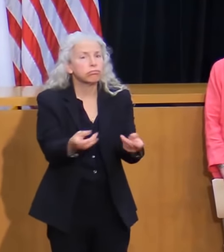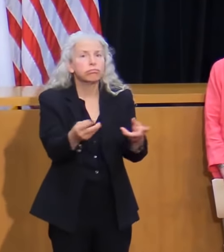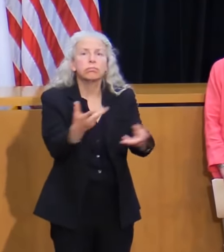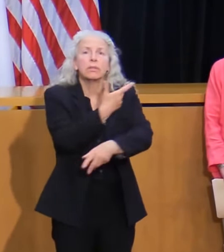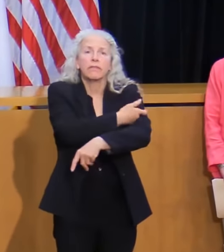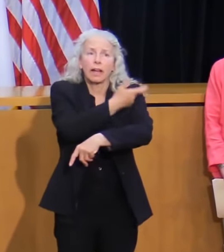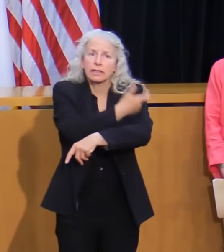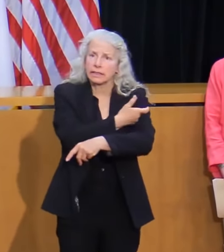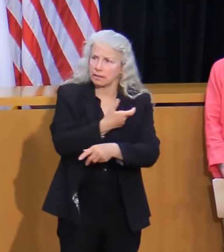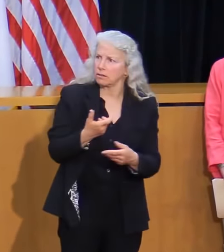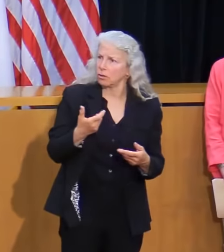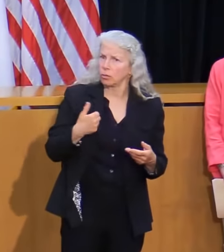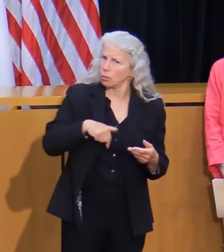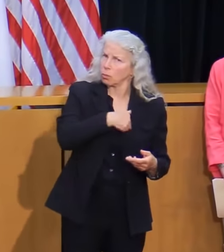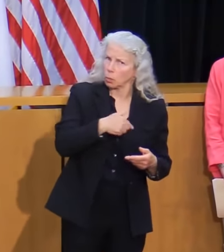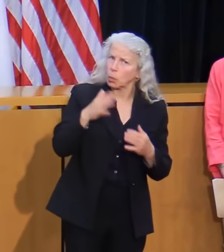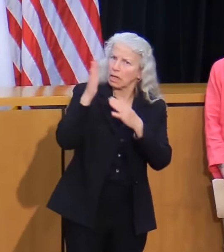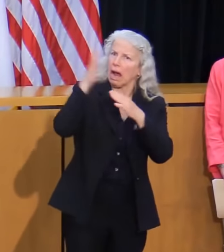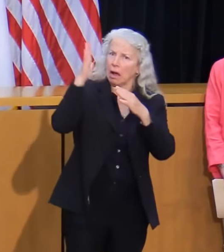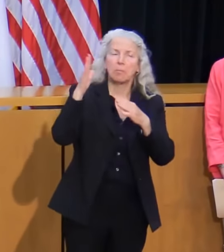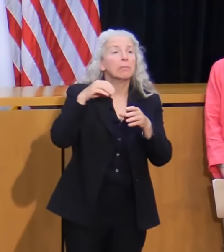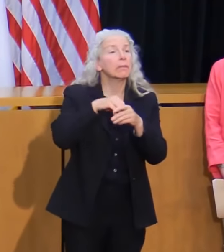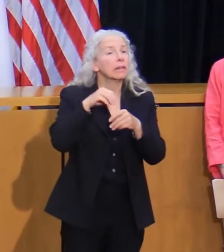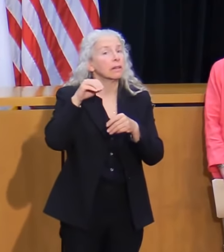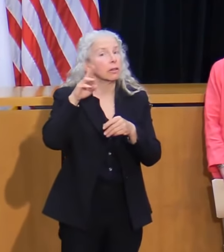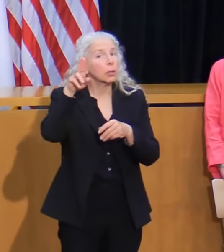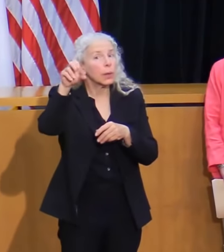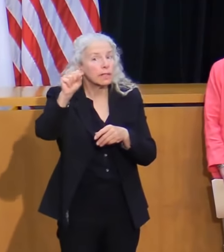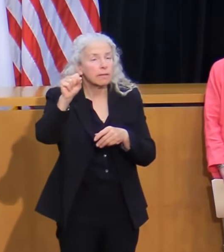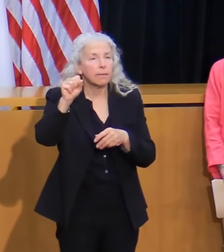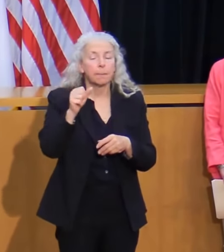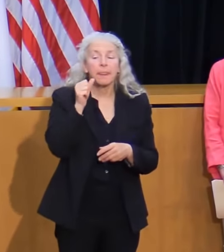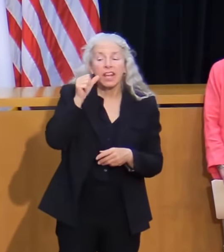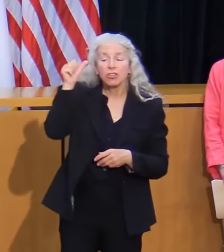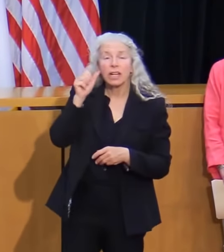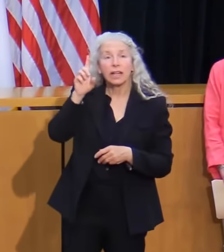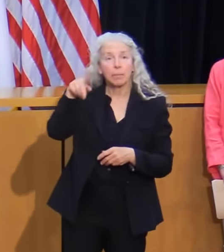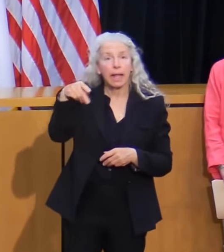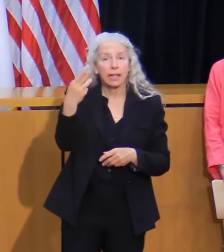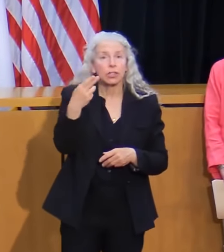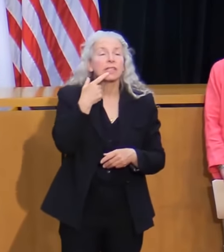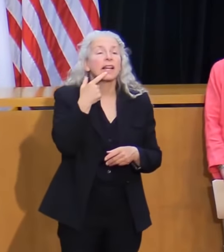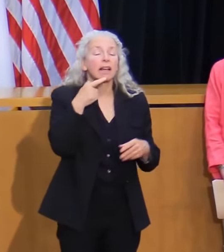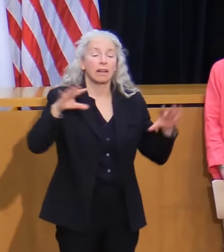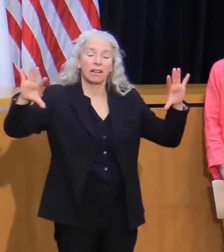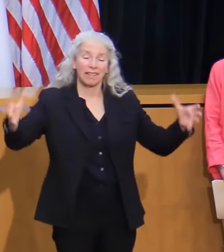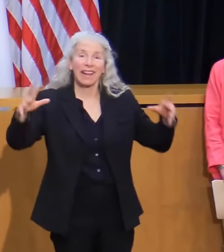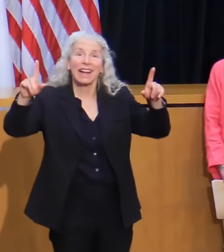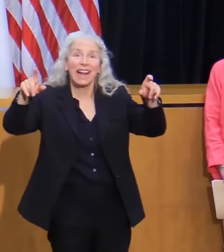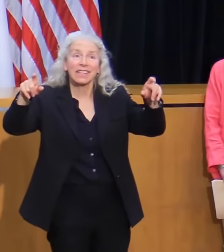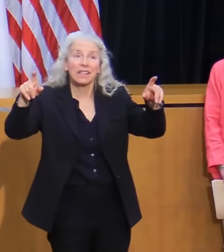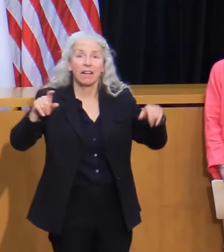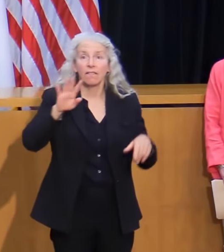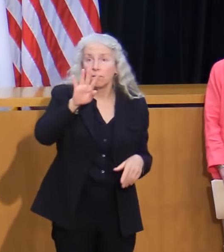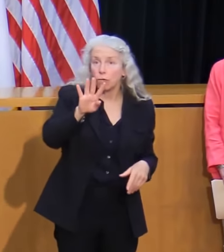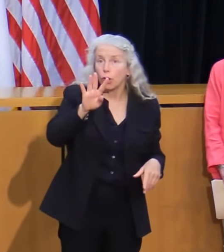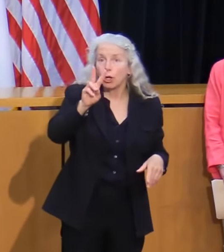distributing vaccines. Yesterday, the Department of Public Health reported 812 new COVID-19 cases out of